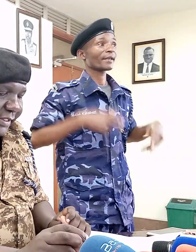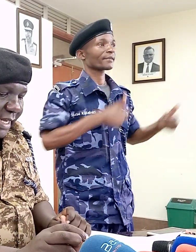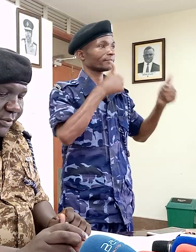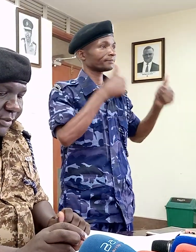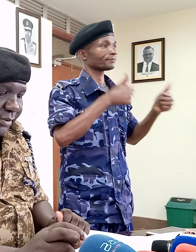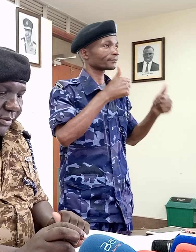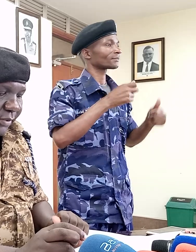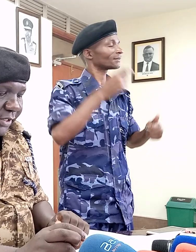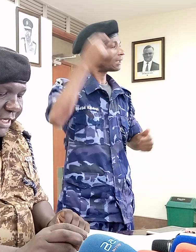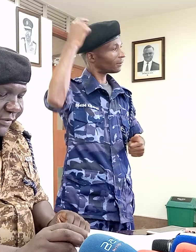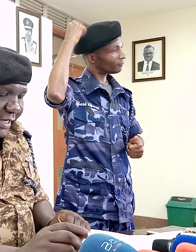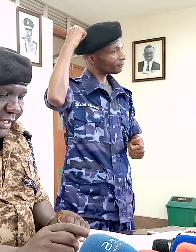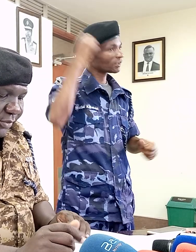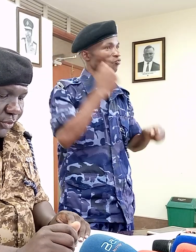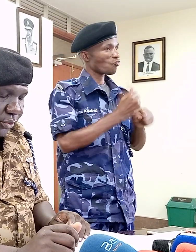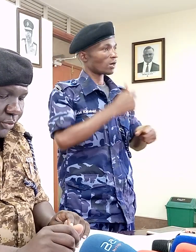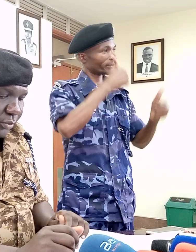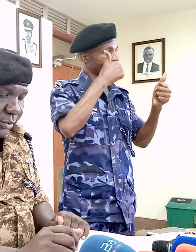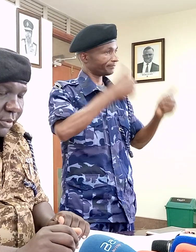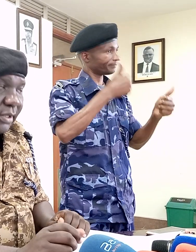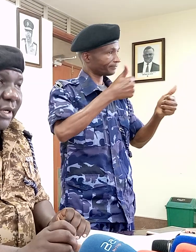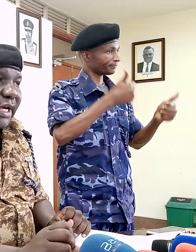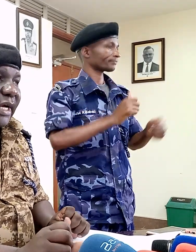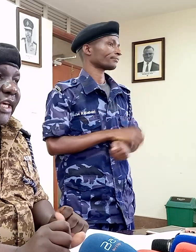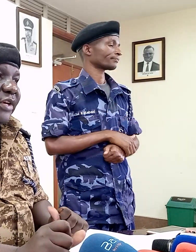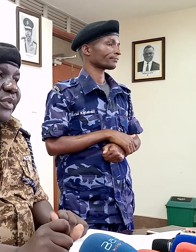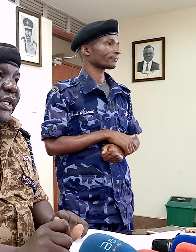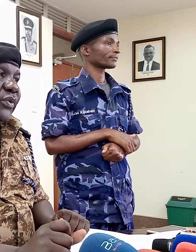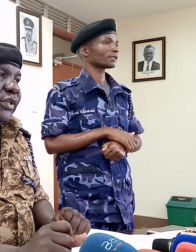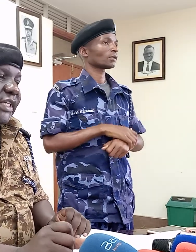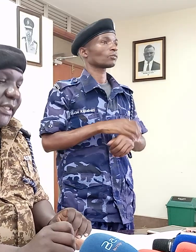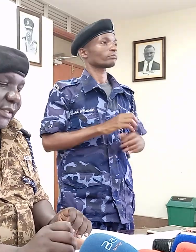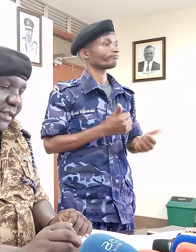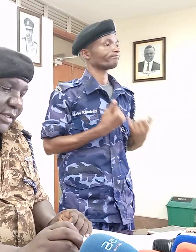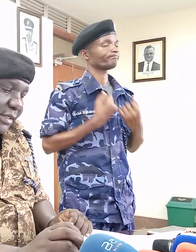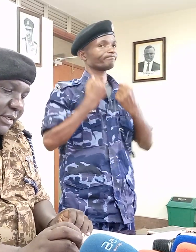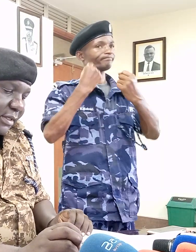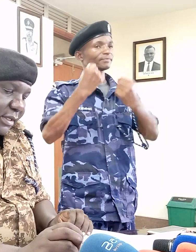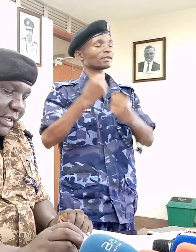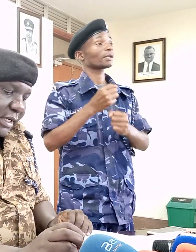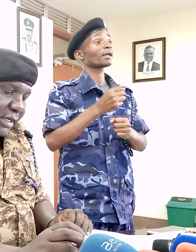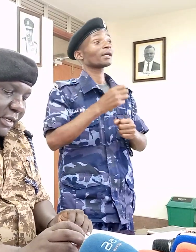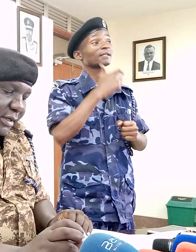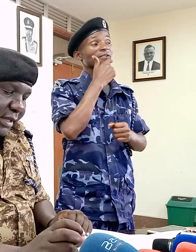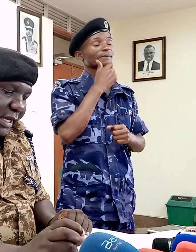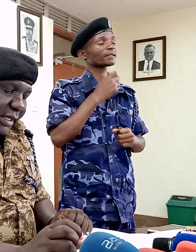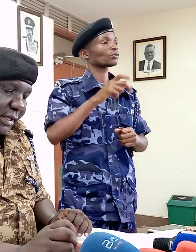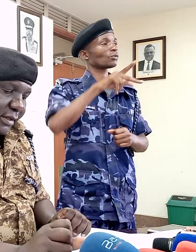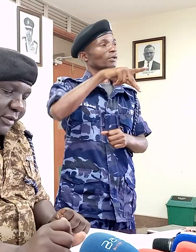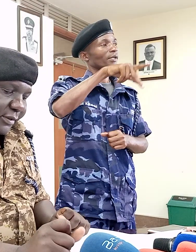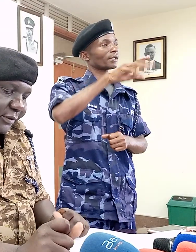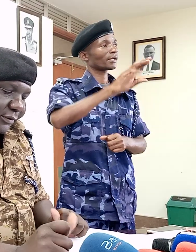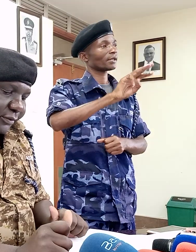was very sound. They transferred him to KMP headquarters